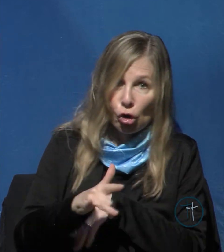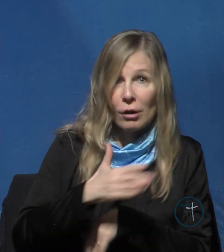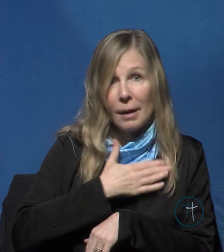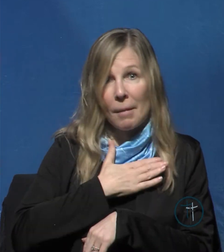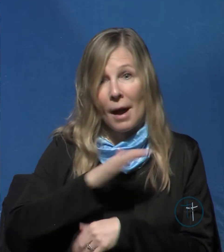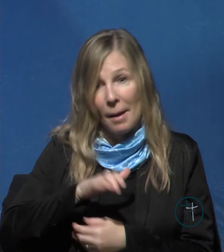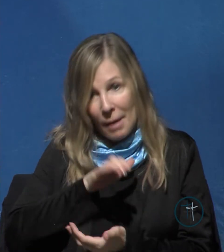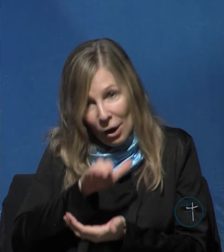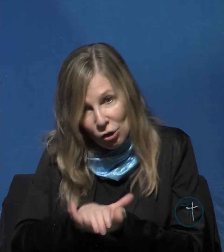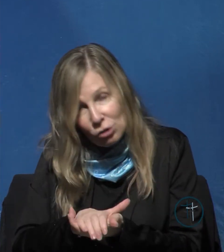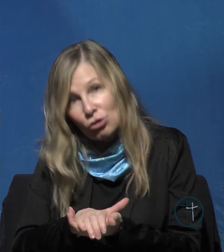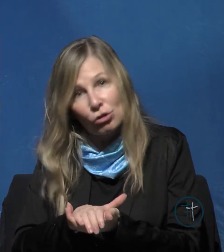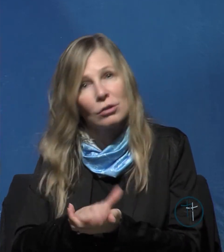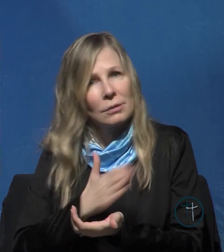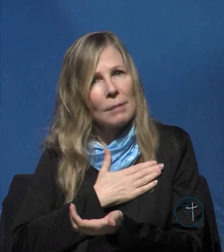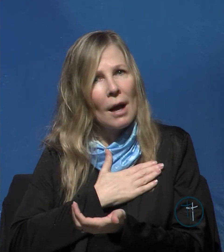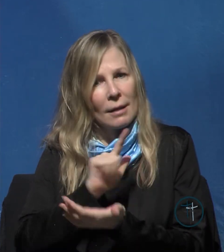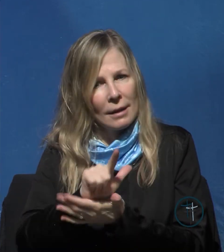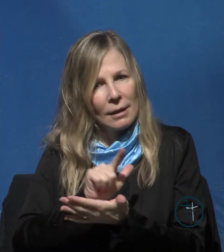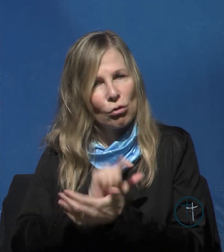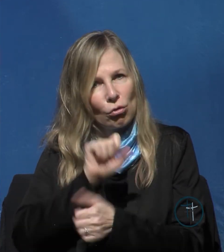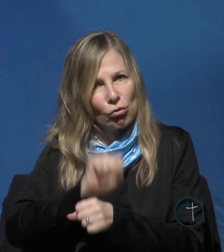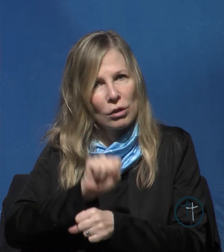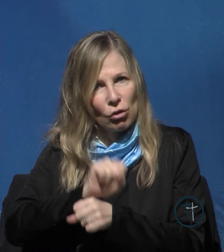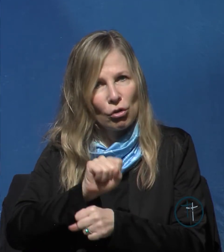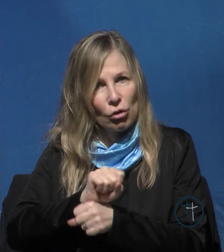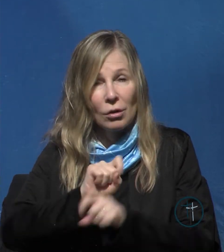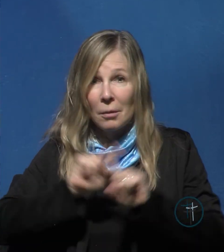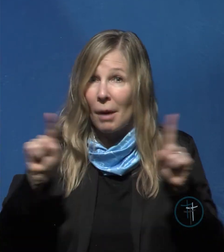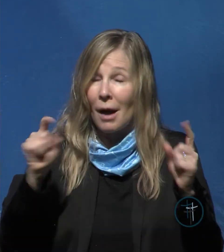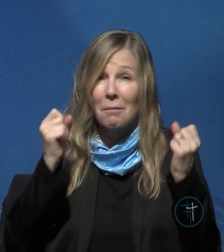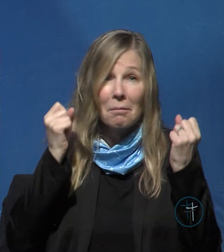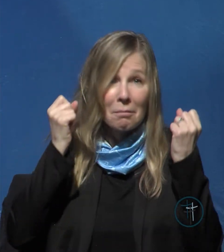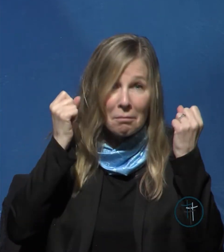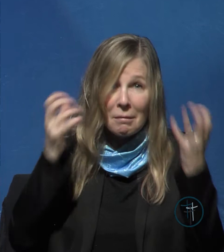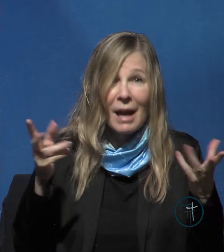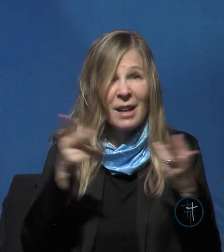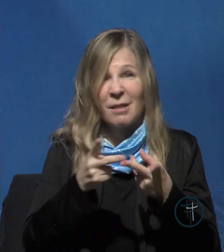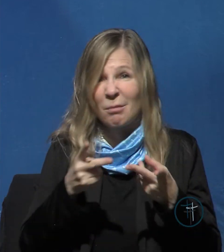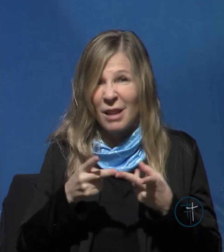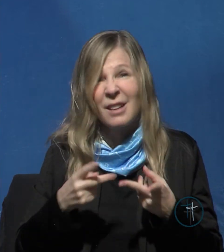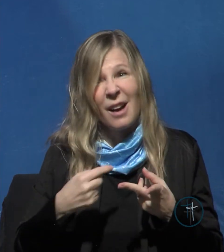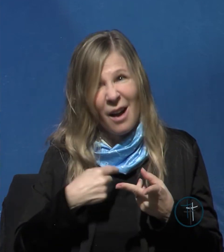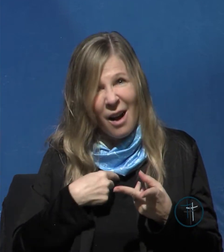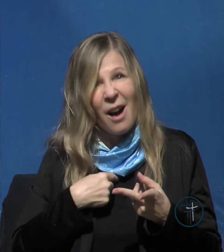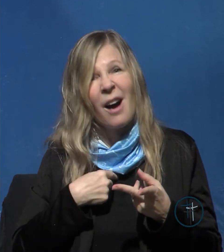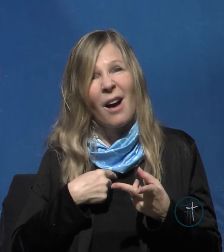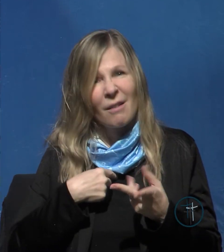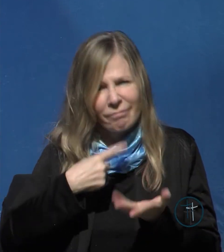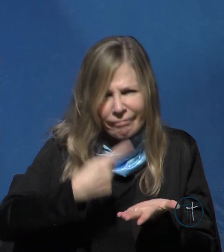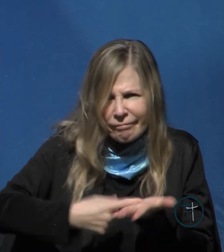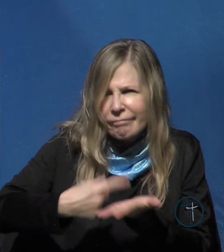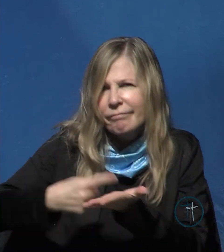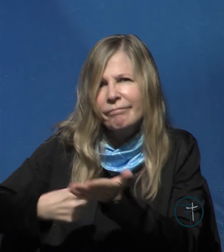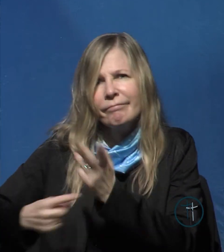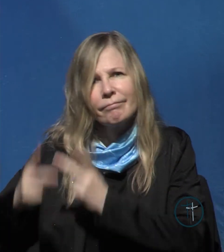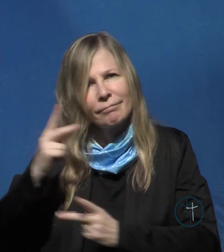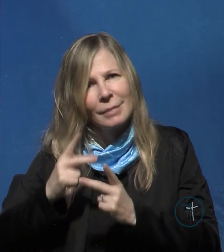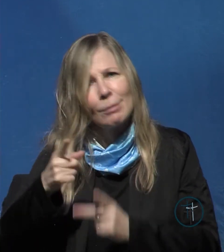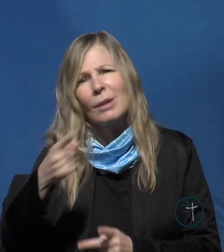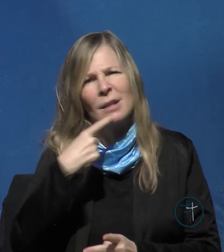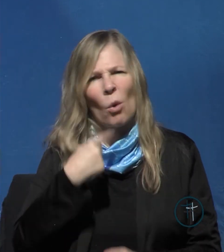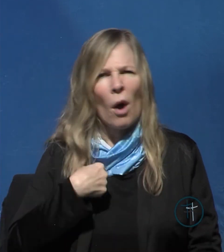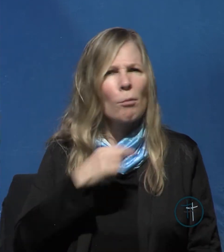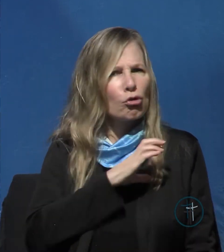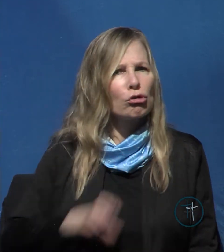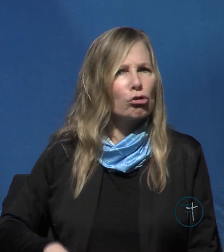marriage, early in my legal career. But in many places, in many contexts, I've had discussions with people who claim